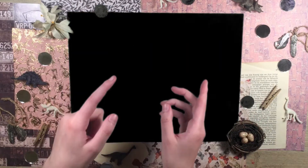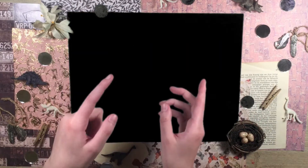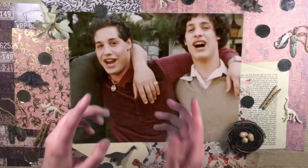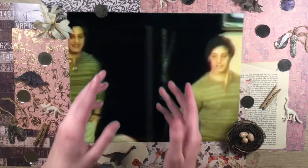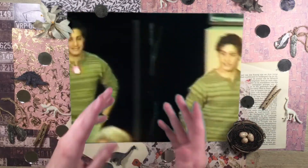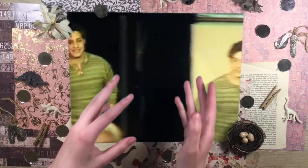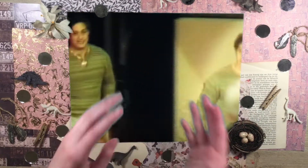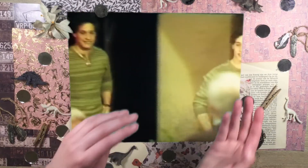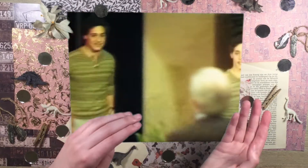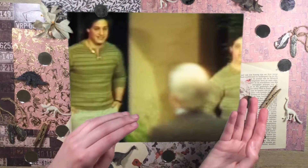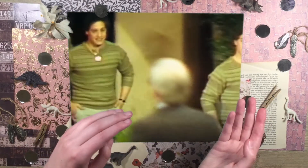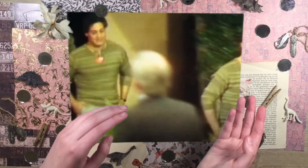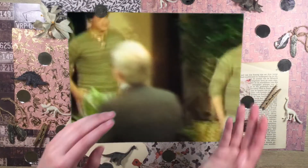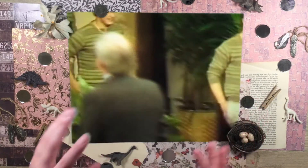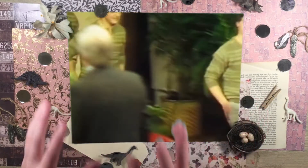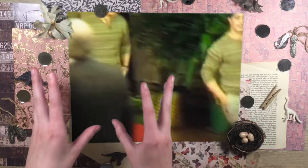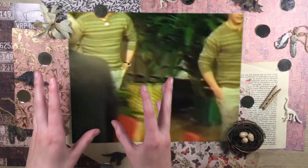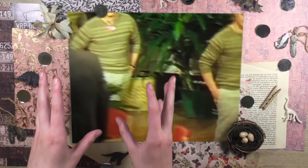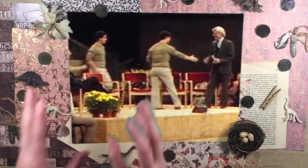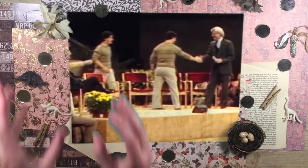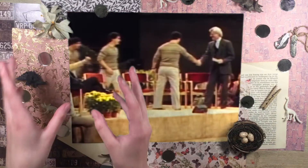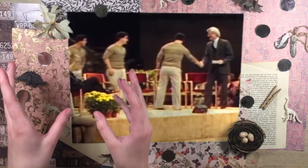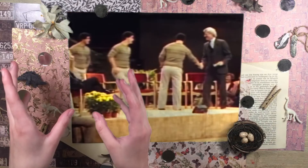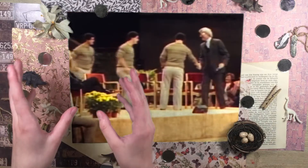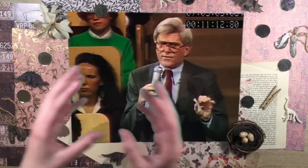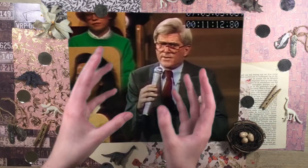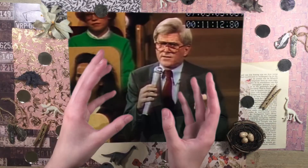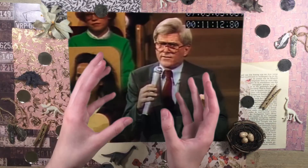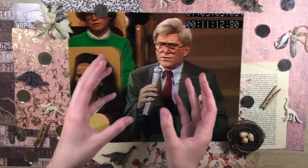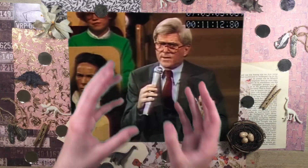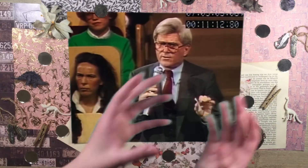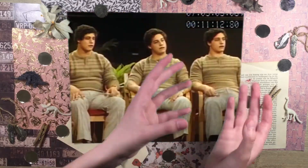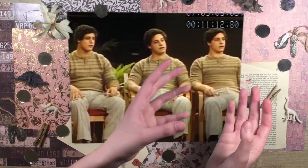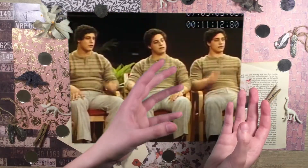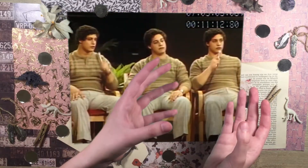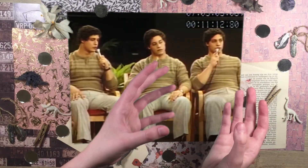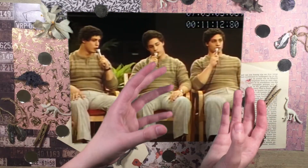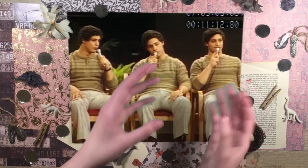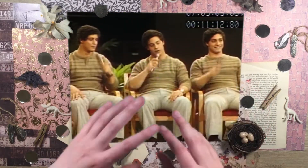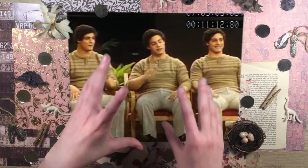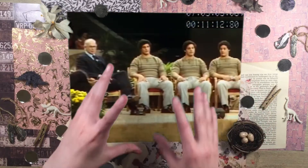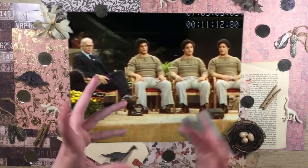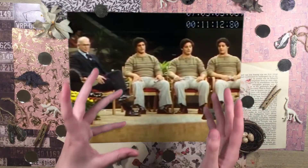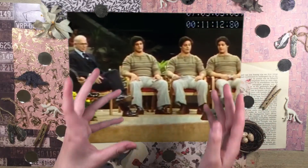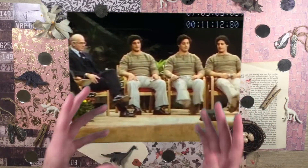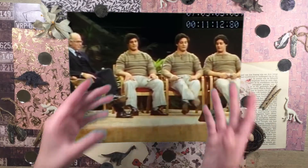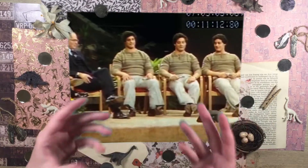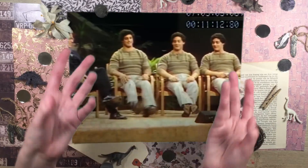into different classed families. One in a wealthy family, middle class, and in a blue collar. And yet they all seem quite